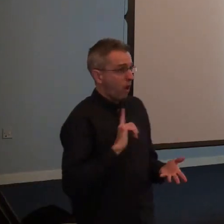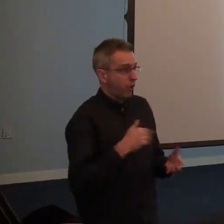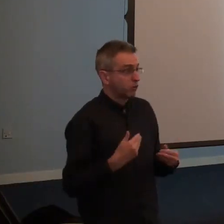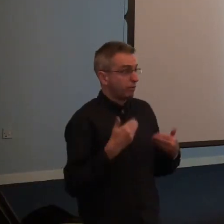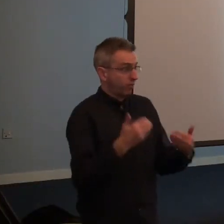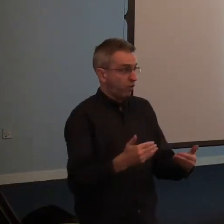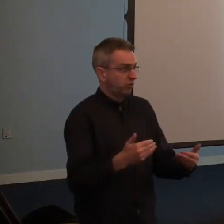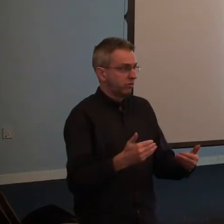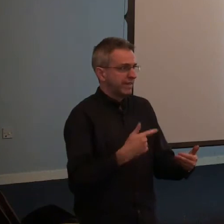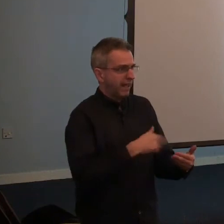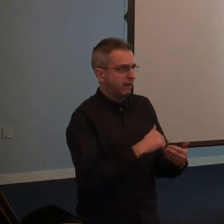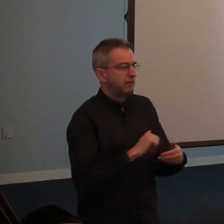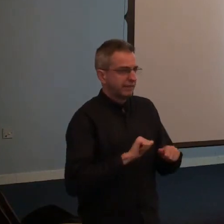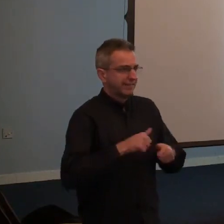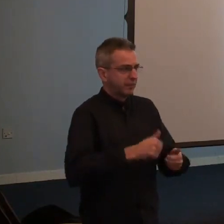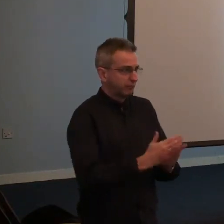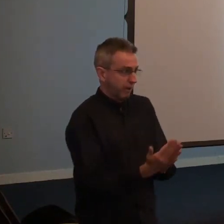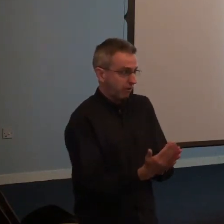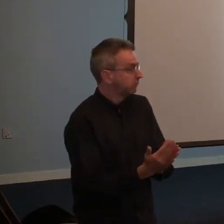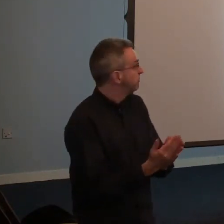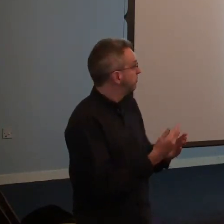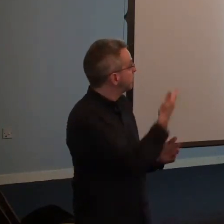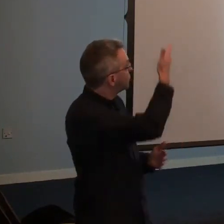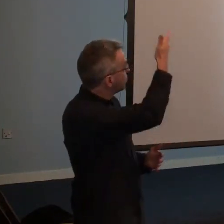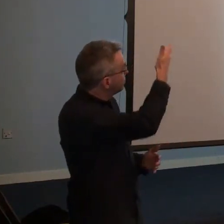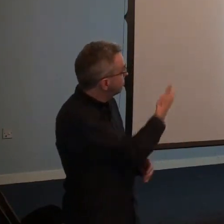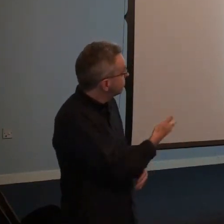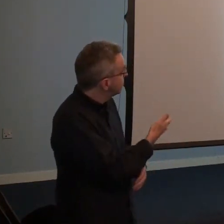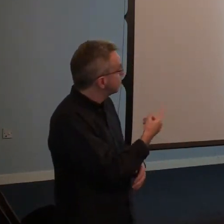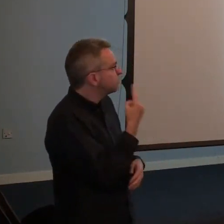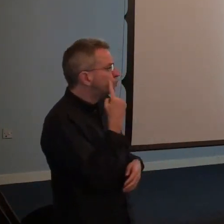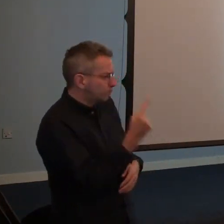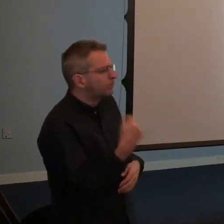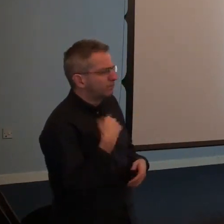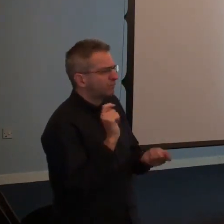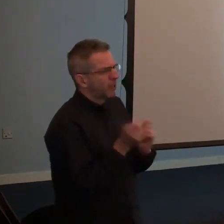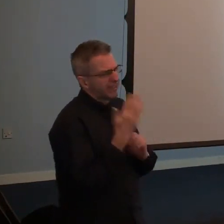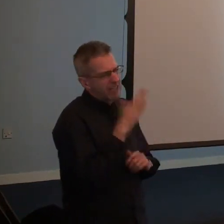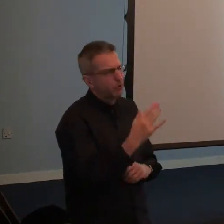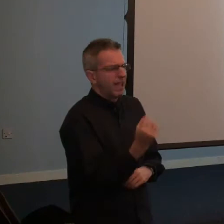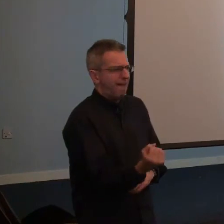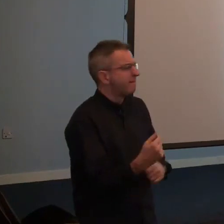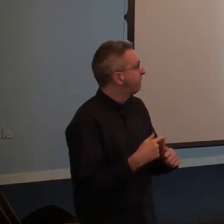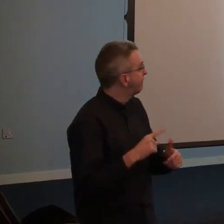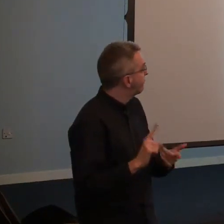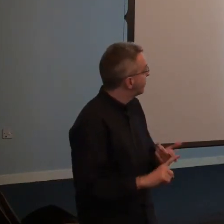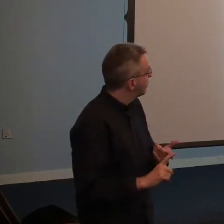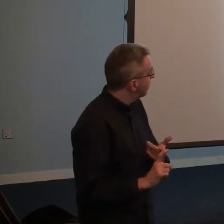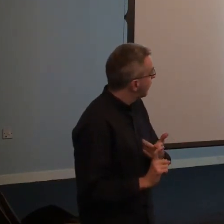So let me try and summarise before we move on to the next part. So here's my summary. So there